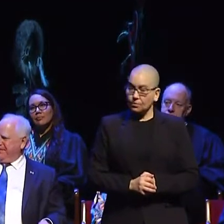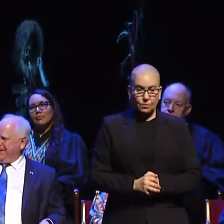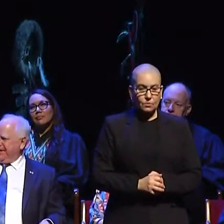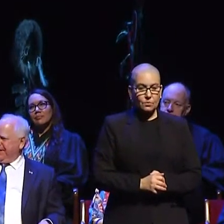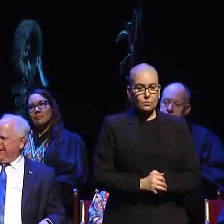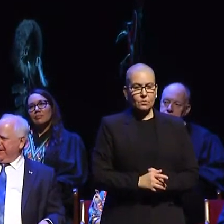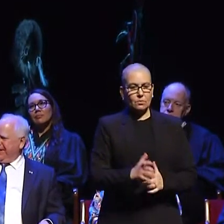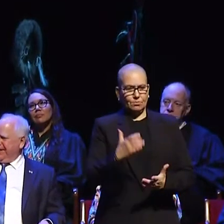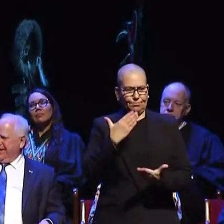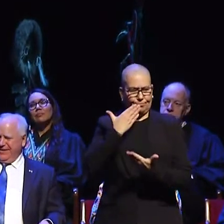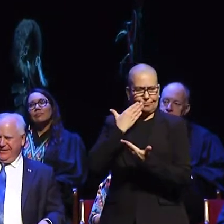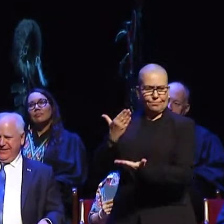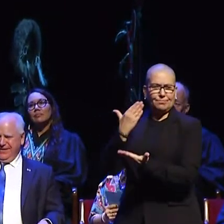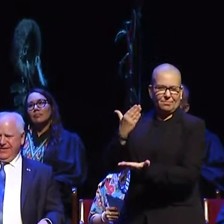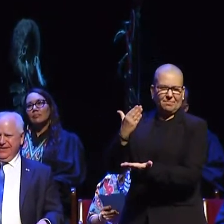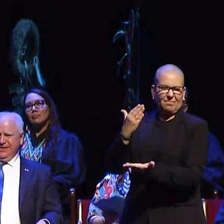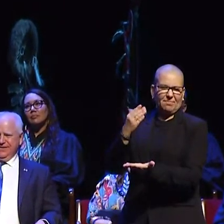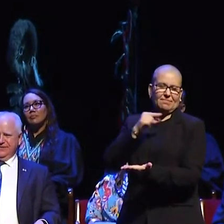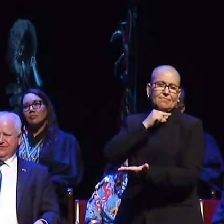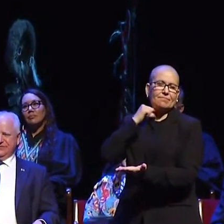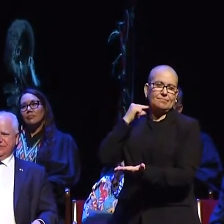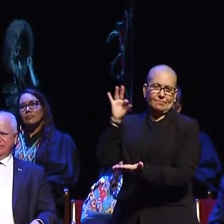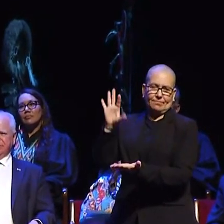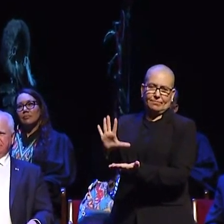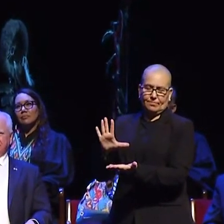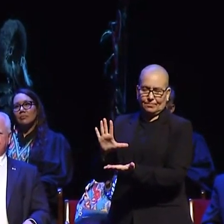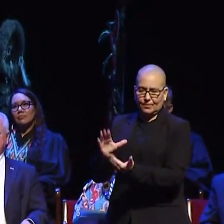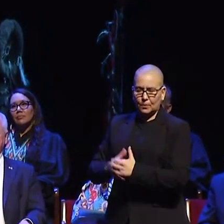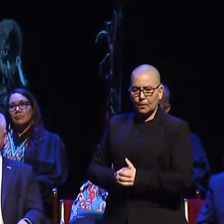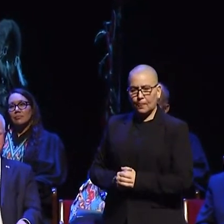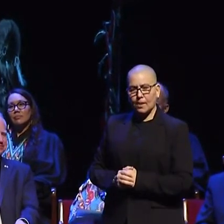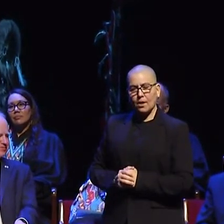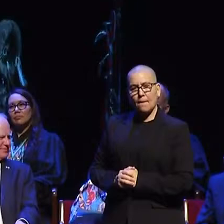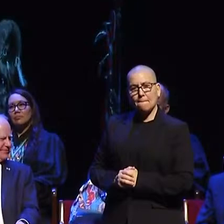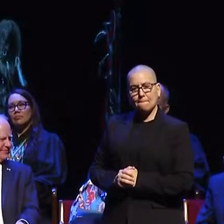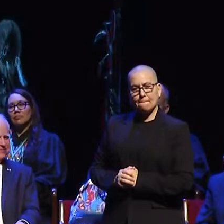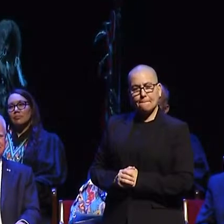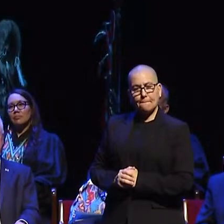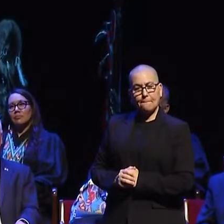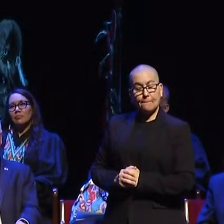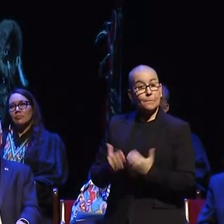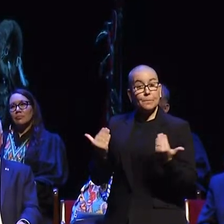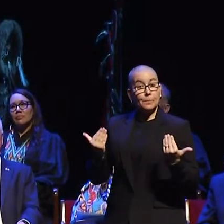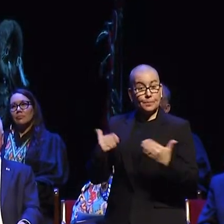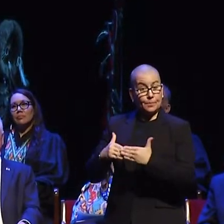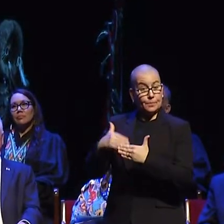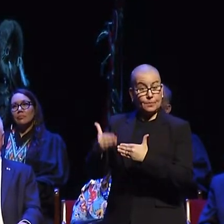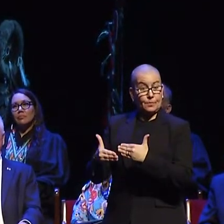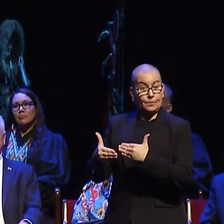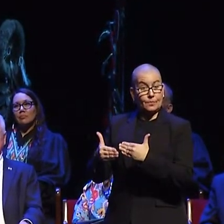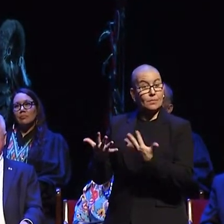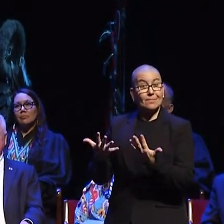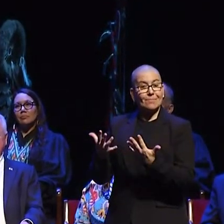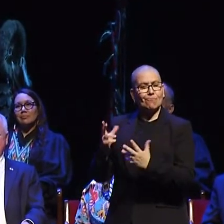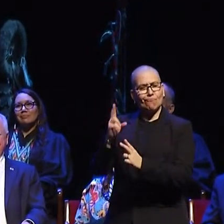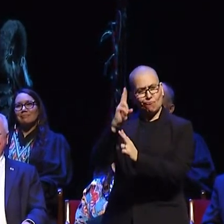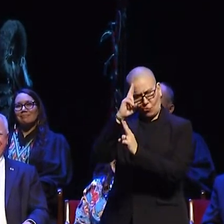Thank you, Father Dale. I now have the distinct privilege of introducing my St. Louis Park